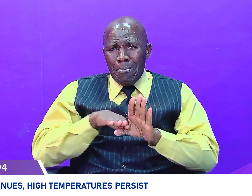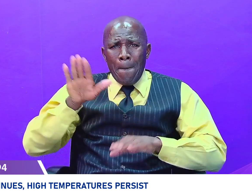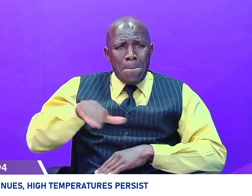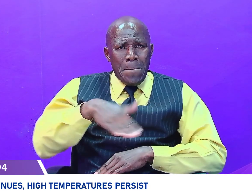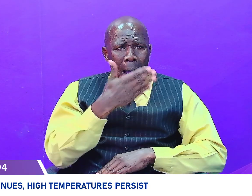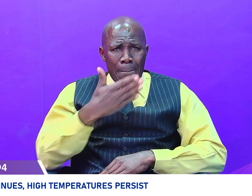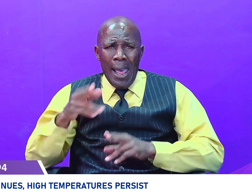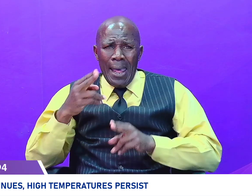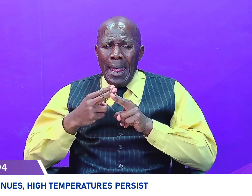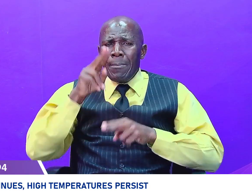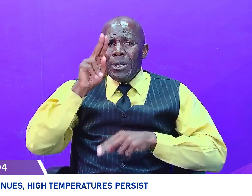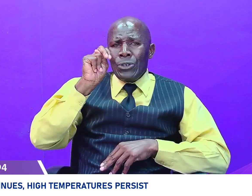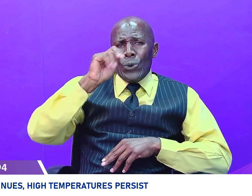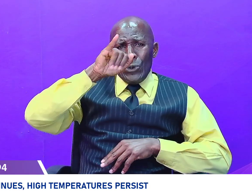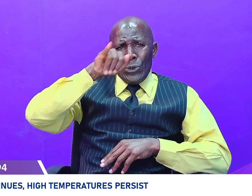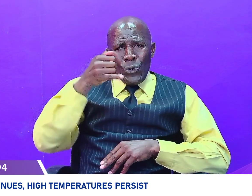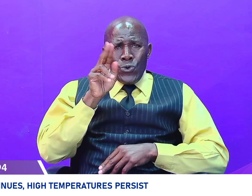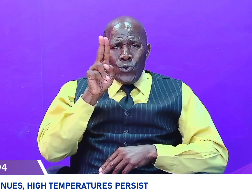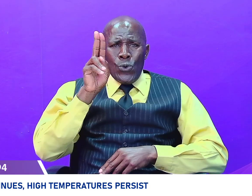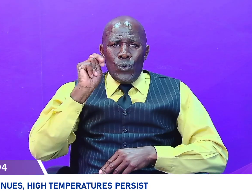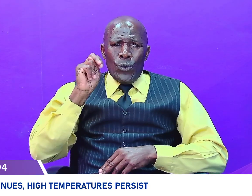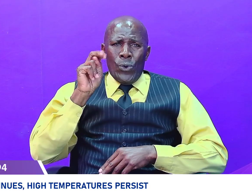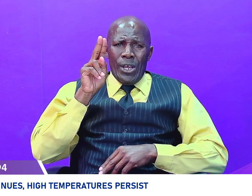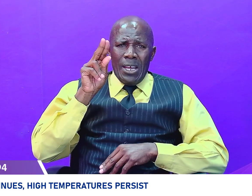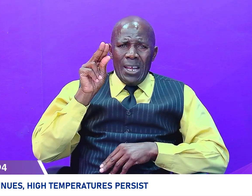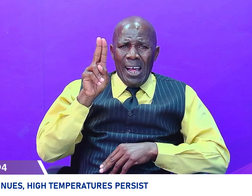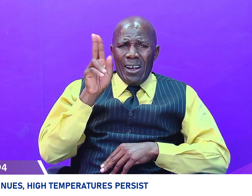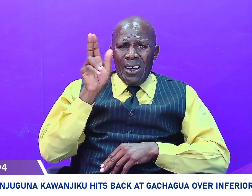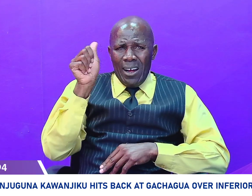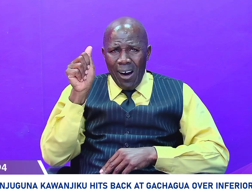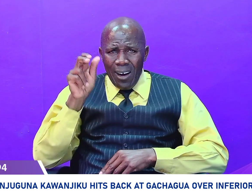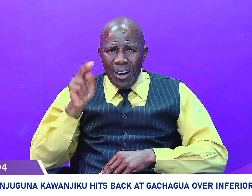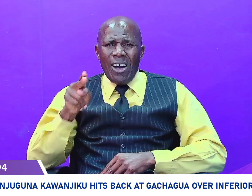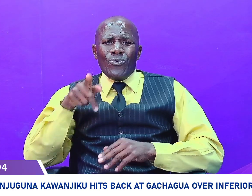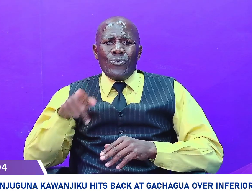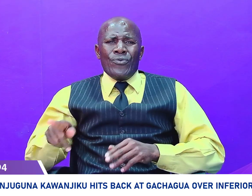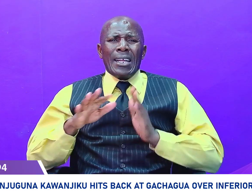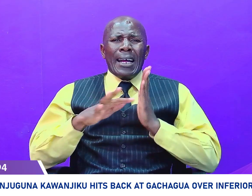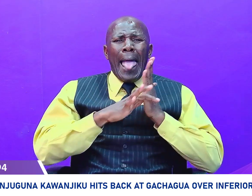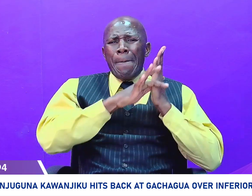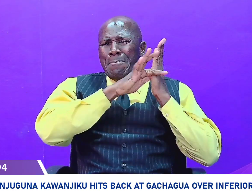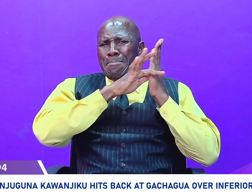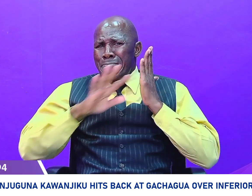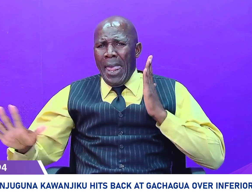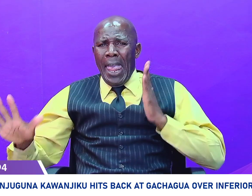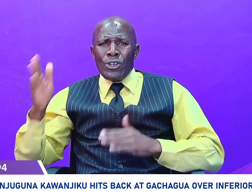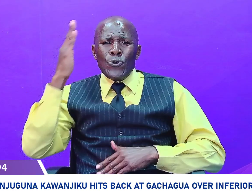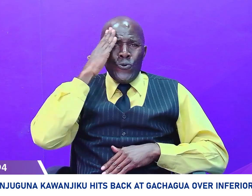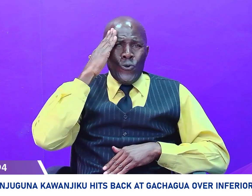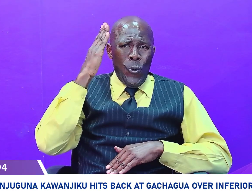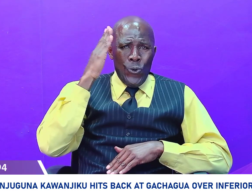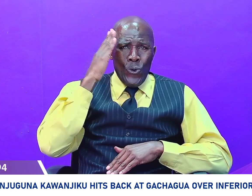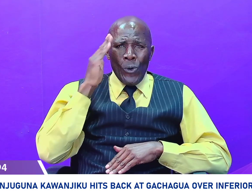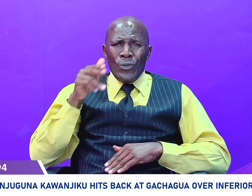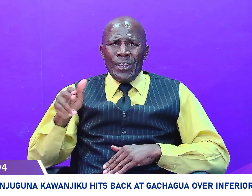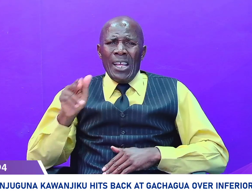On to our next news. Kiamba Member of Parliament John Jogona, famously known as Kawanjiku, has